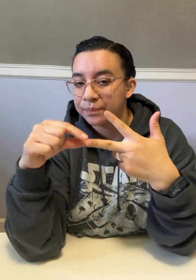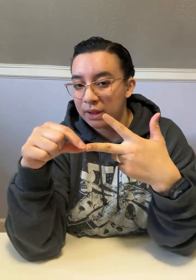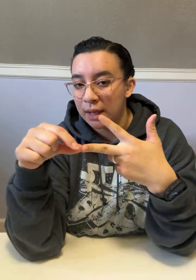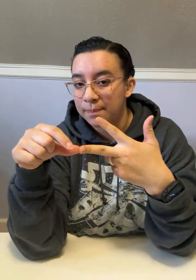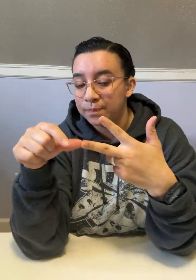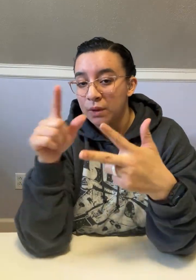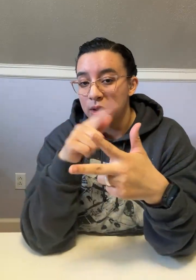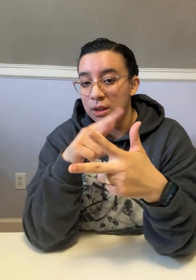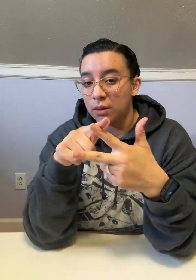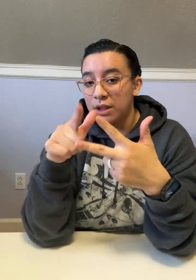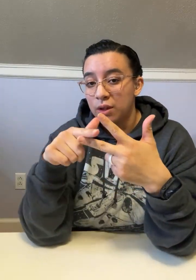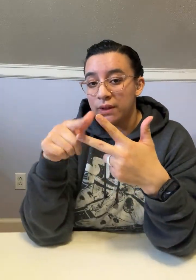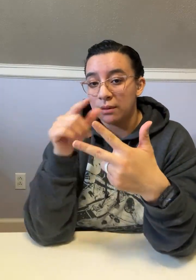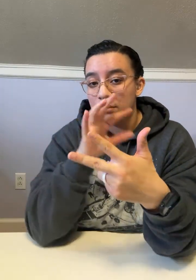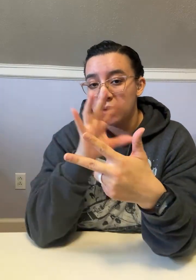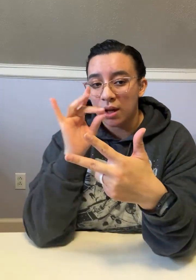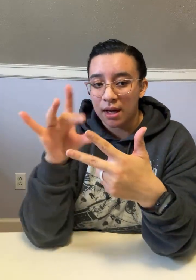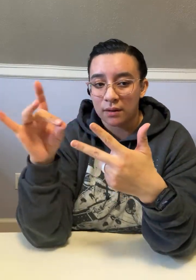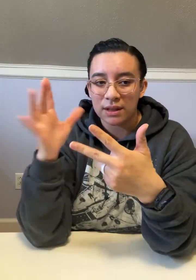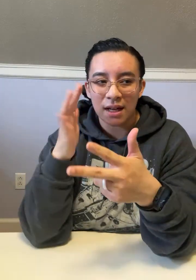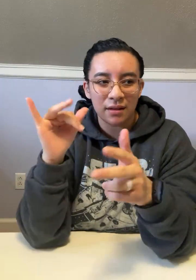Okay? So each of them, it's kind of like,